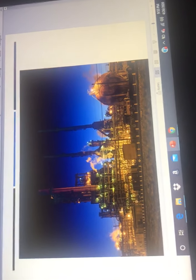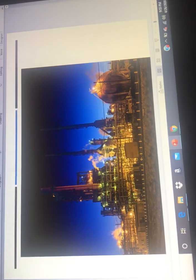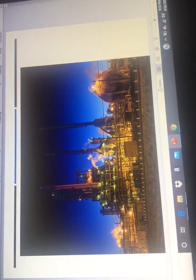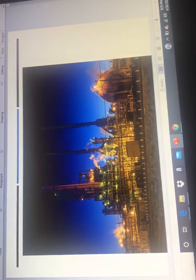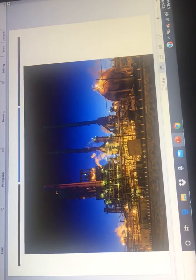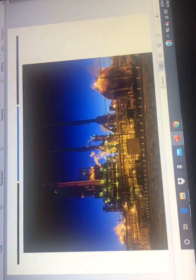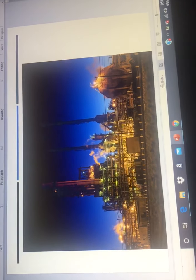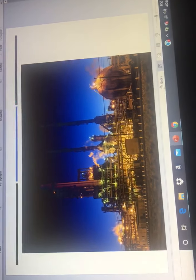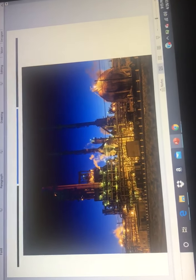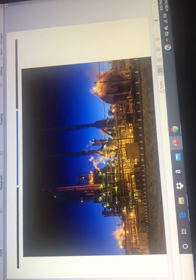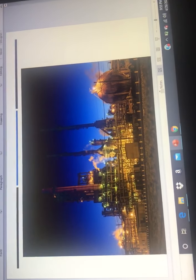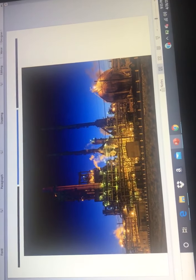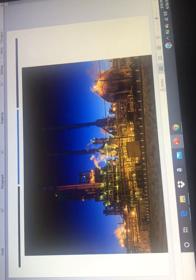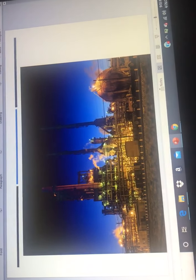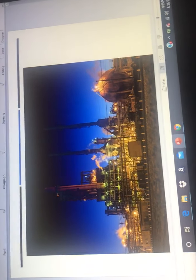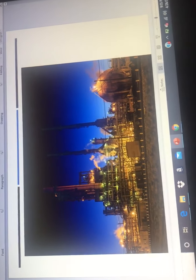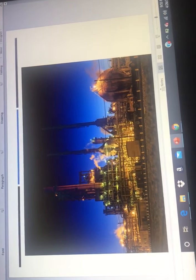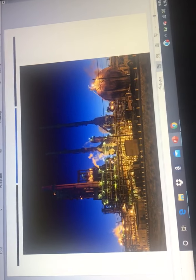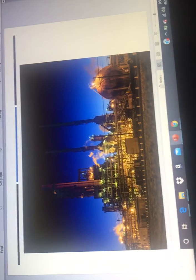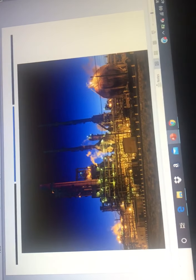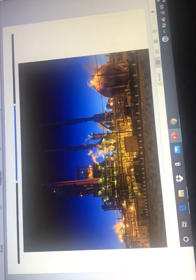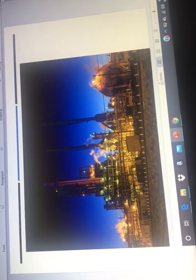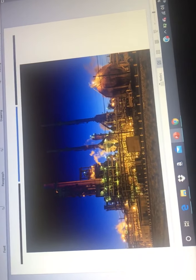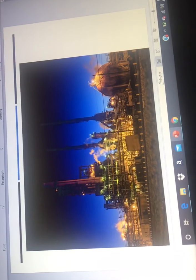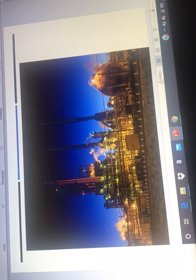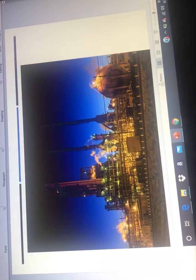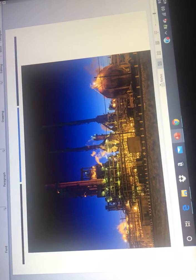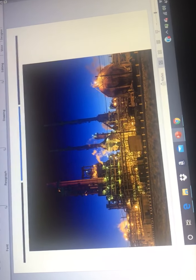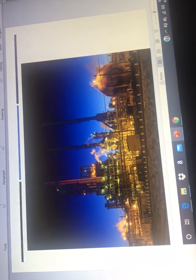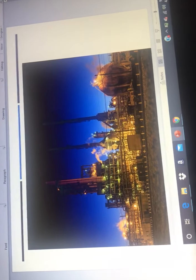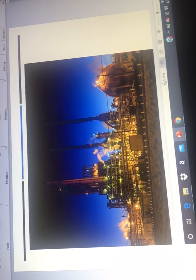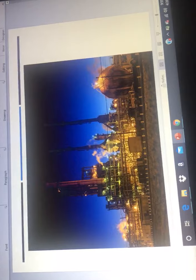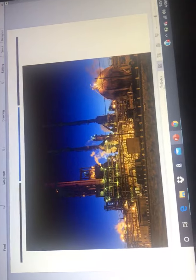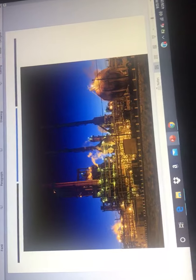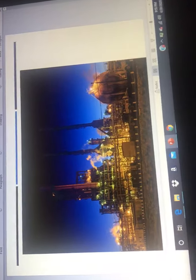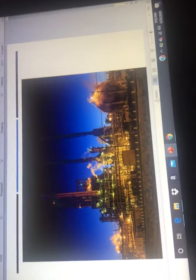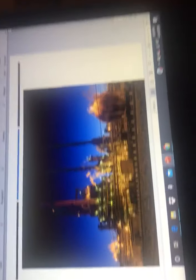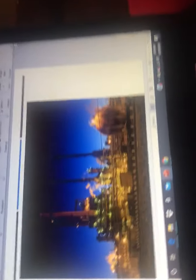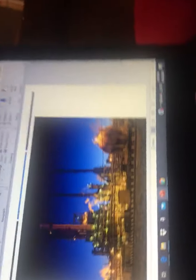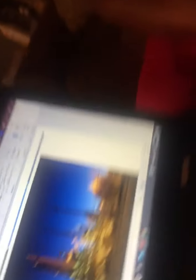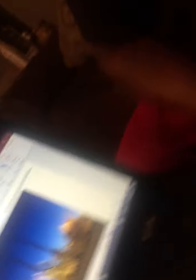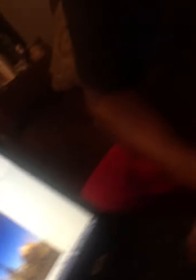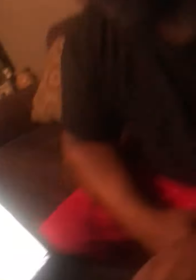Here's another picture of a refinery, and that concludes my presentation. Thank you.